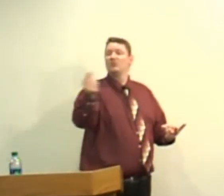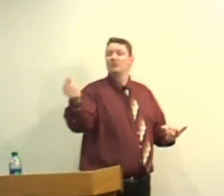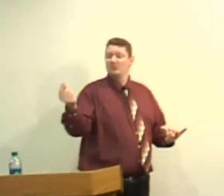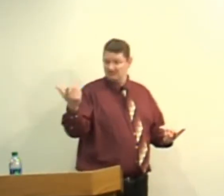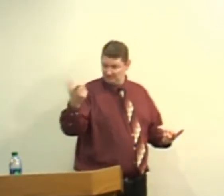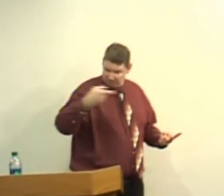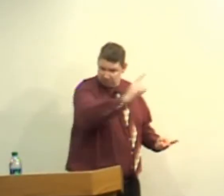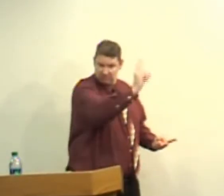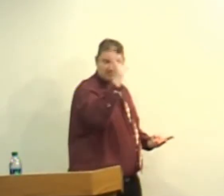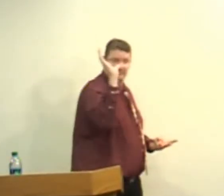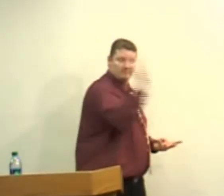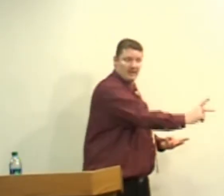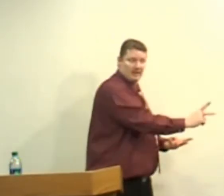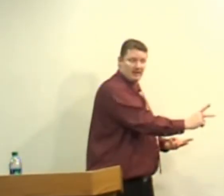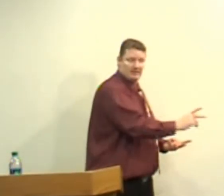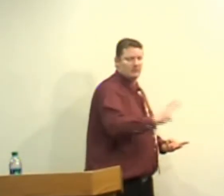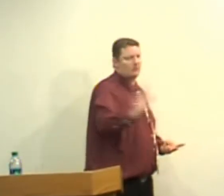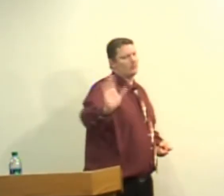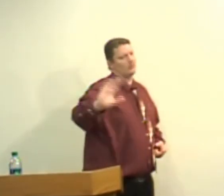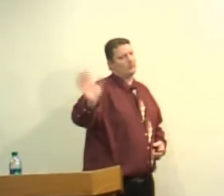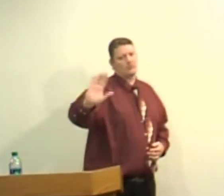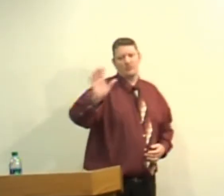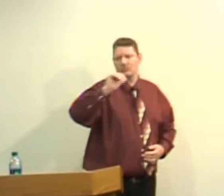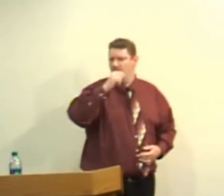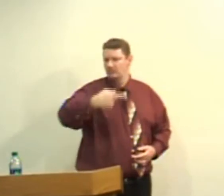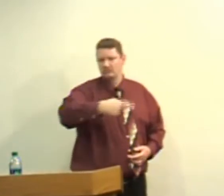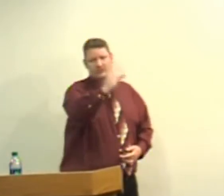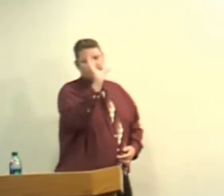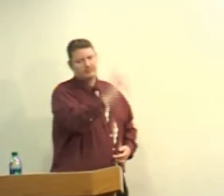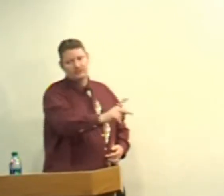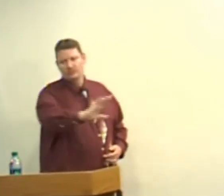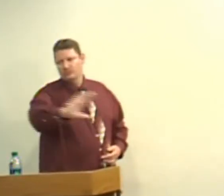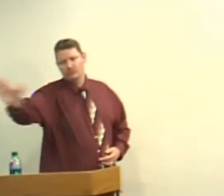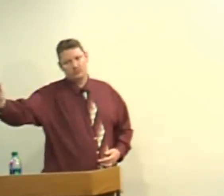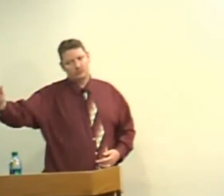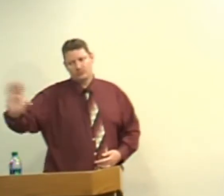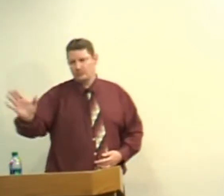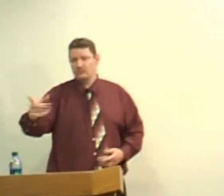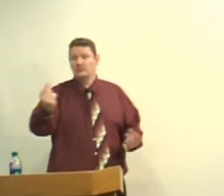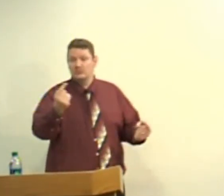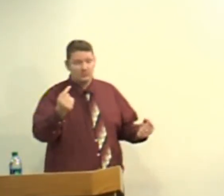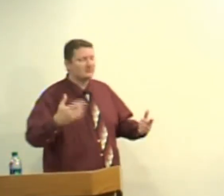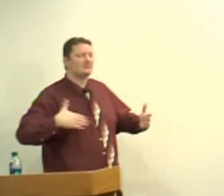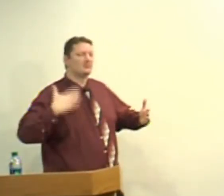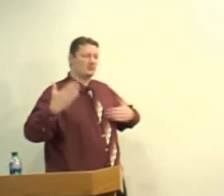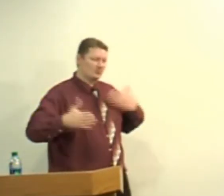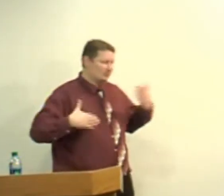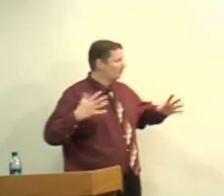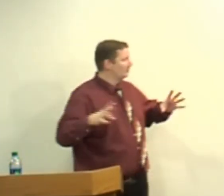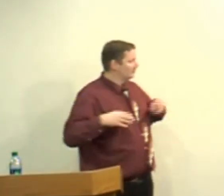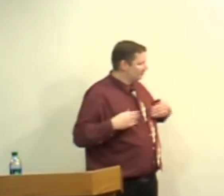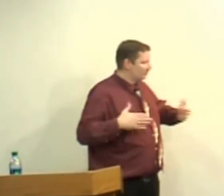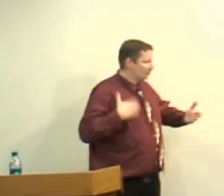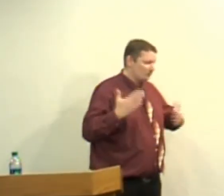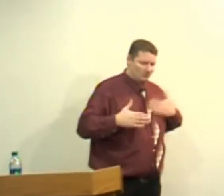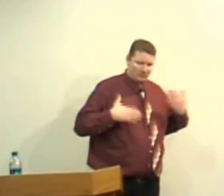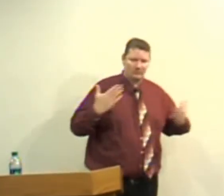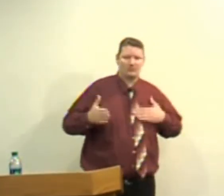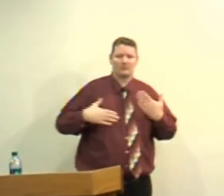So when people insult us or kind of revile us, what do we do? We continue